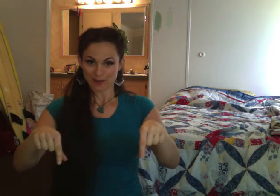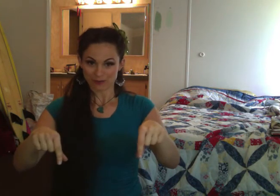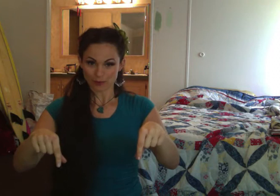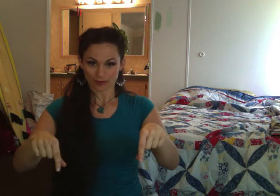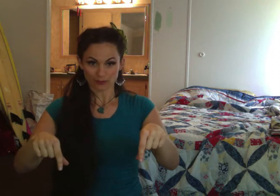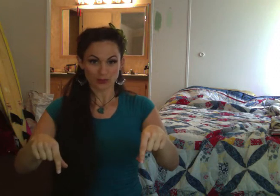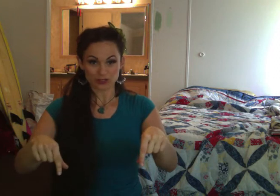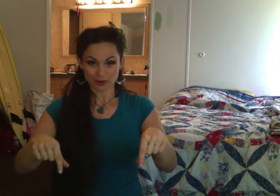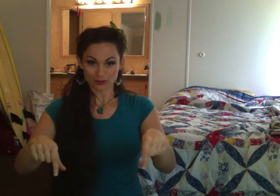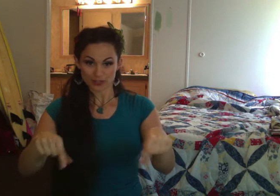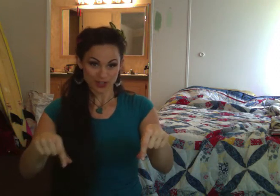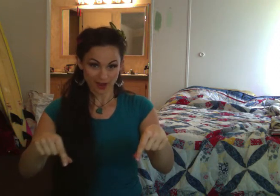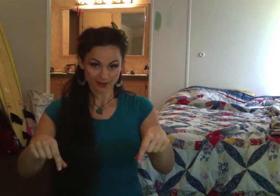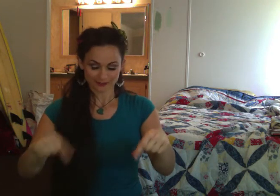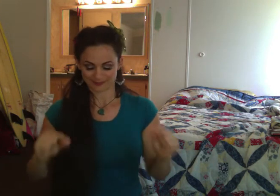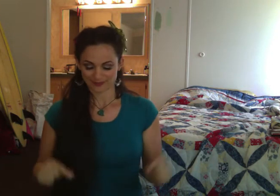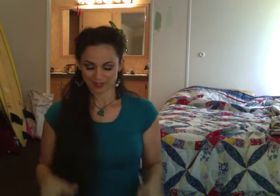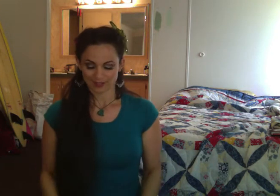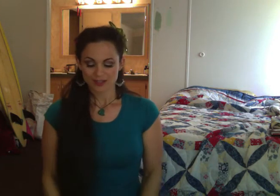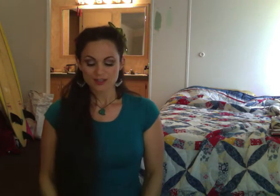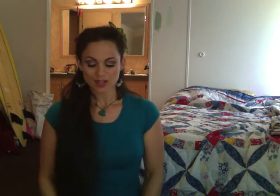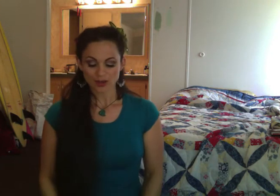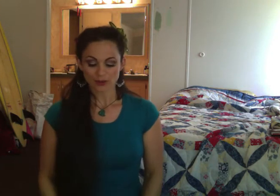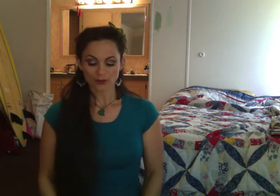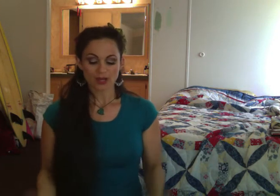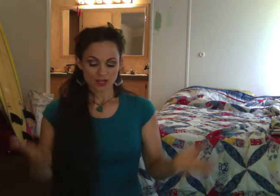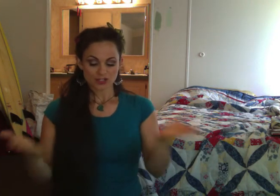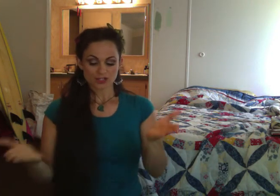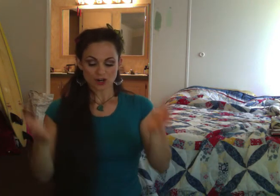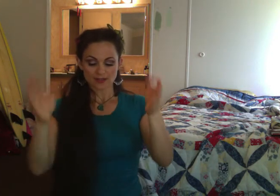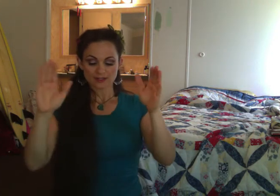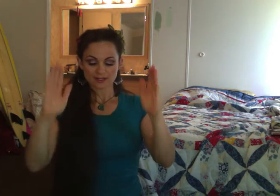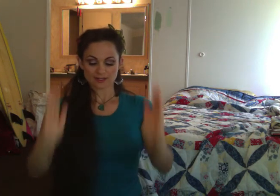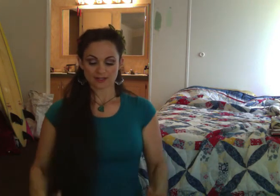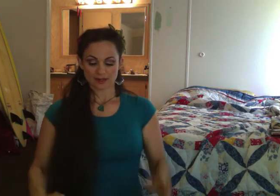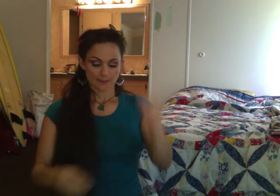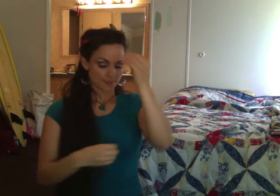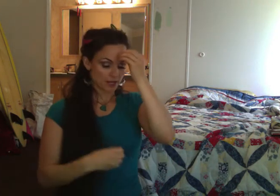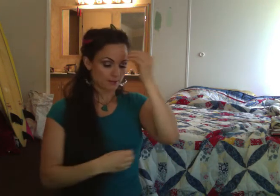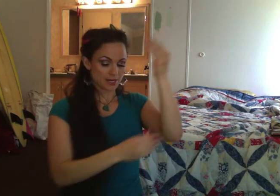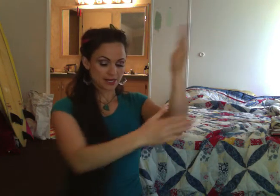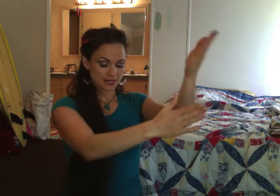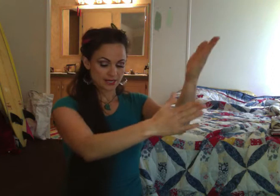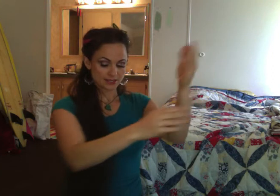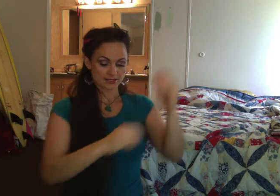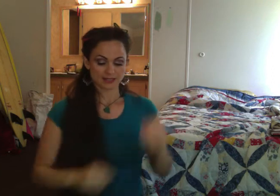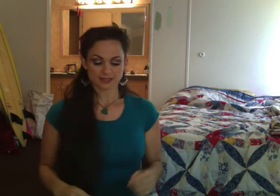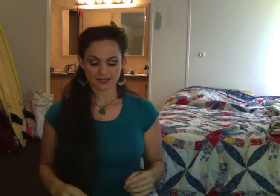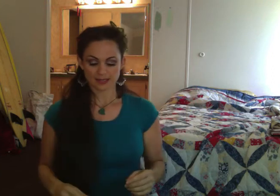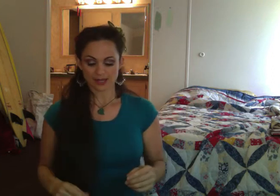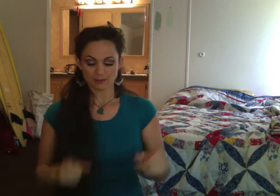forth. When you tremble, you shake. So, servants, be obedient to them that are